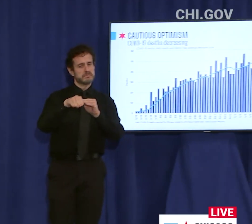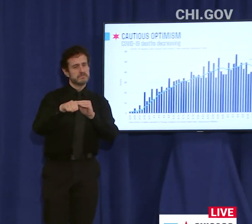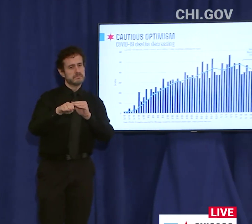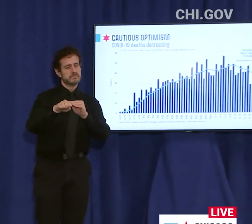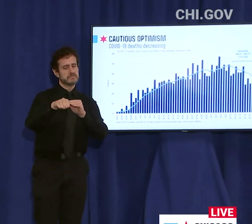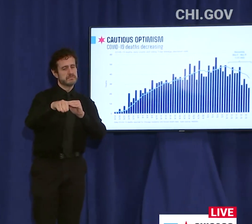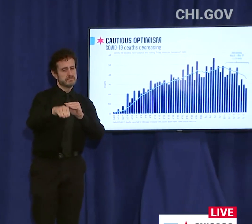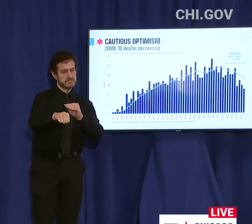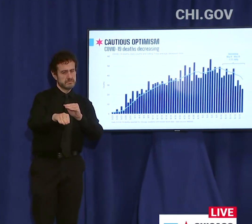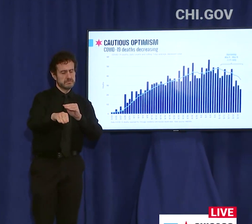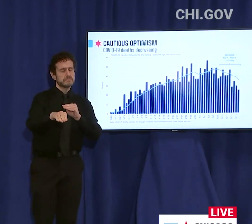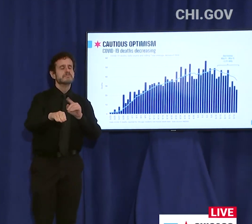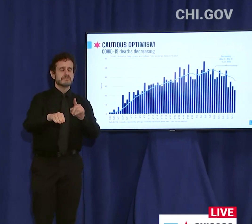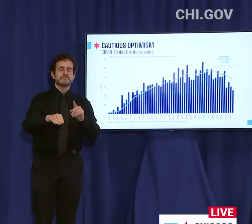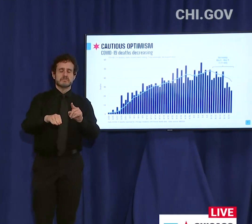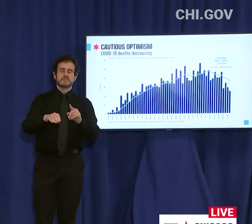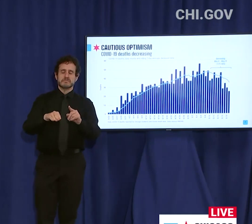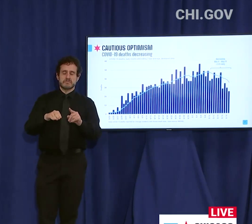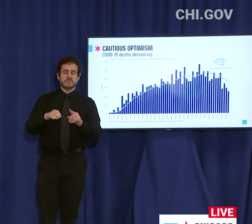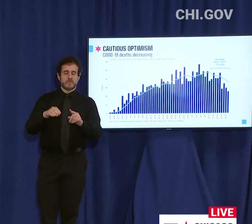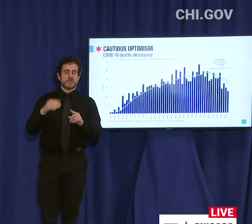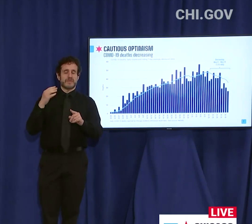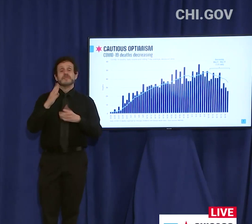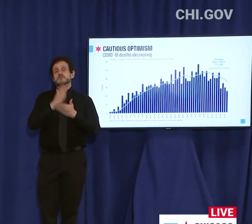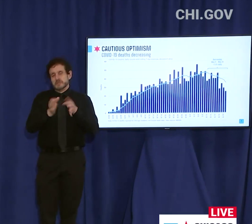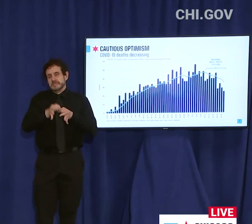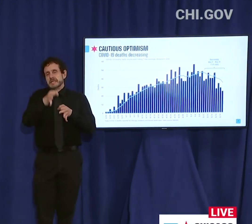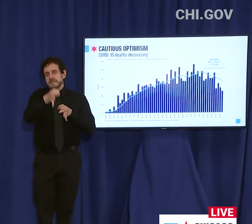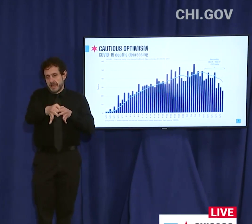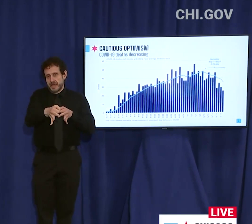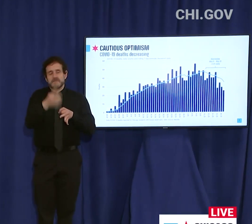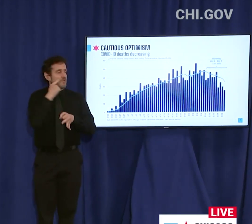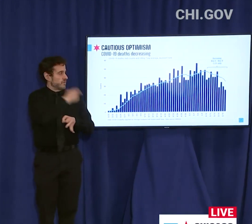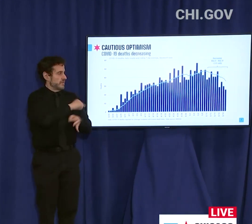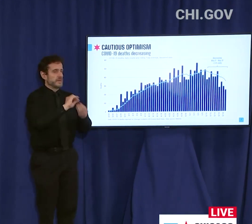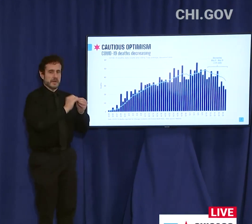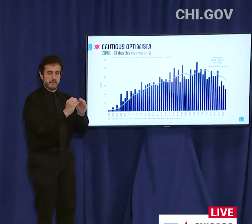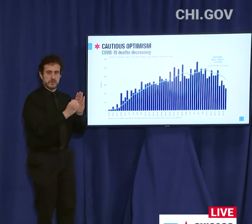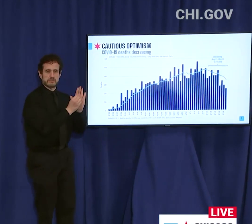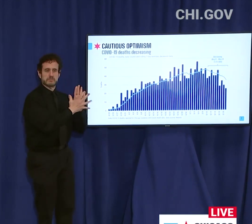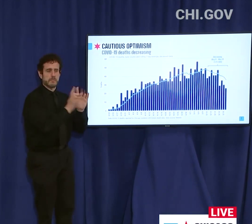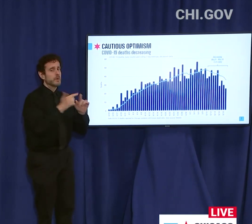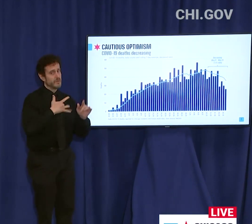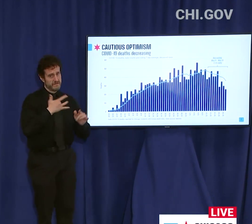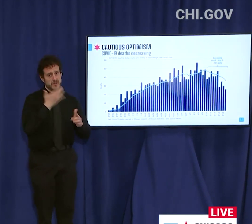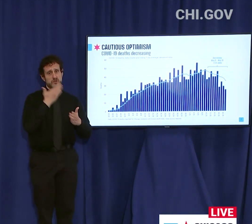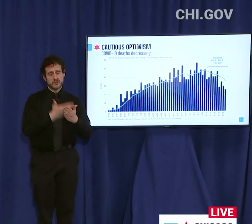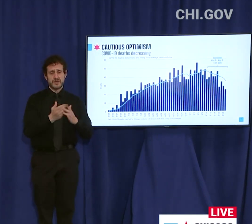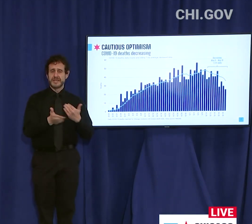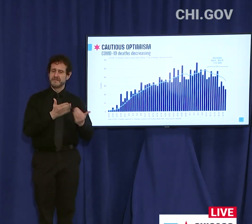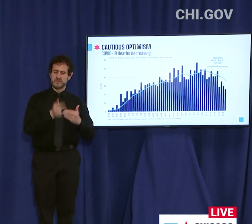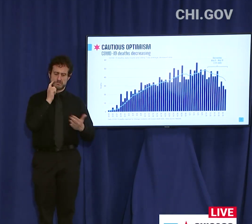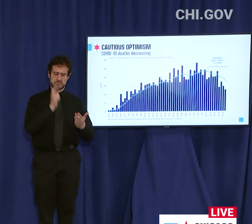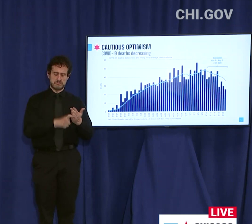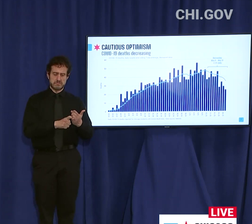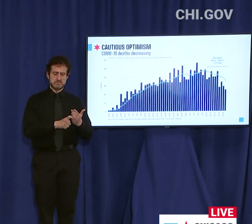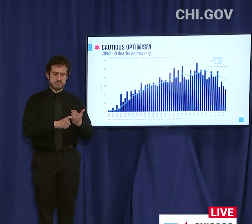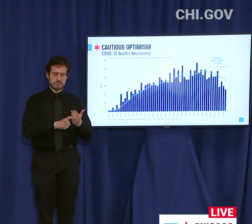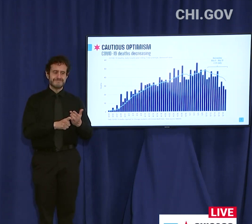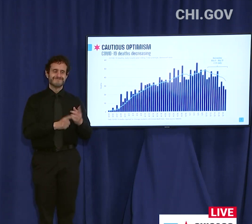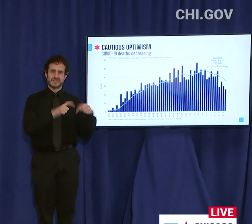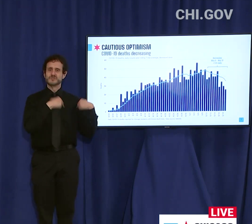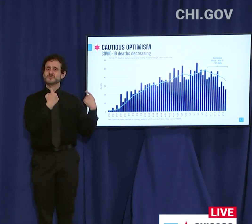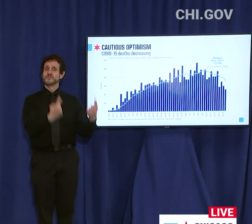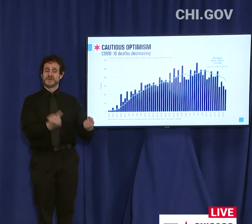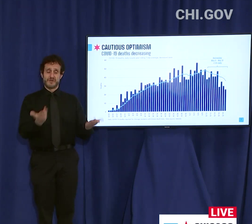lag a little bit in time, but we're feeling good about where that is, even while we recognize that our more than 2,000